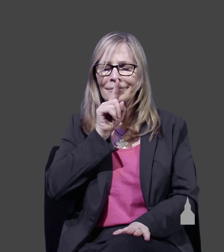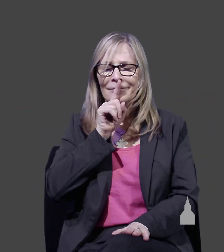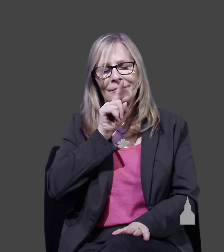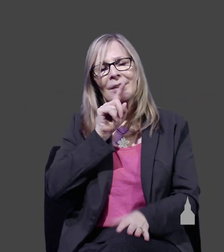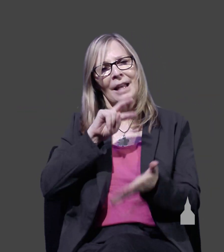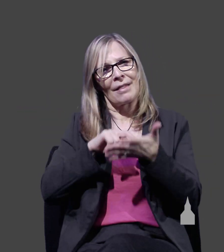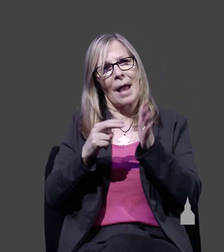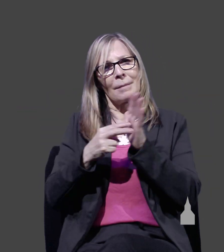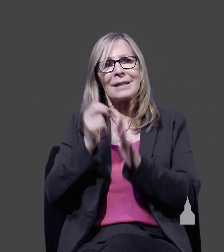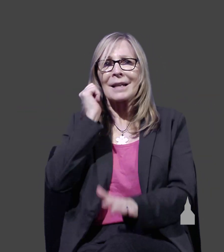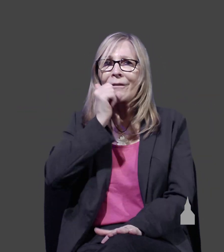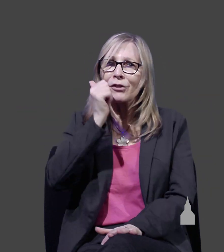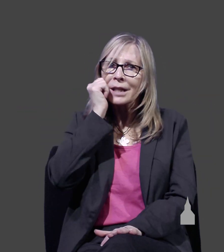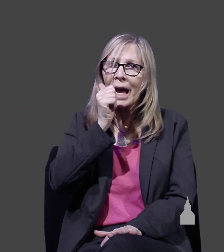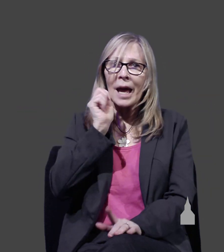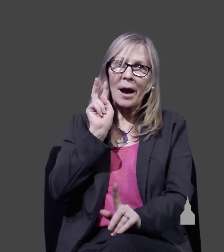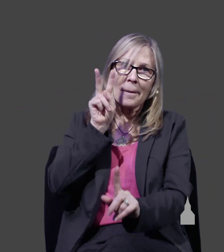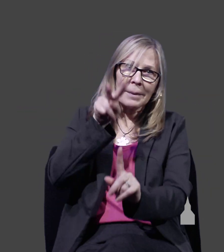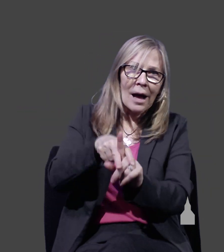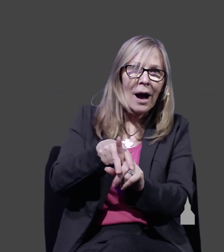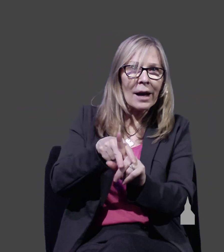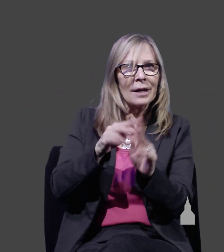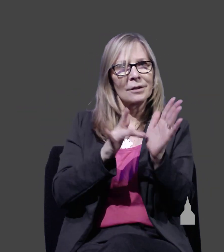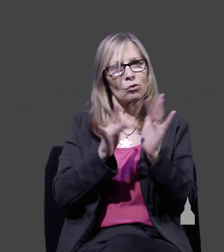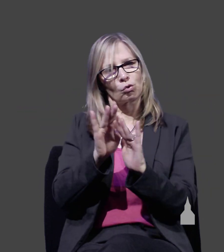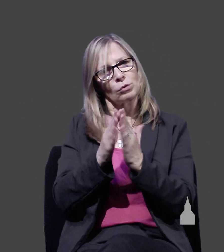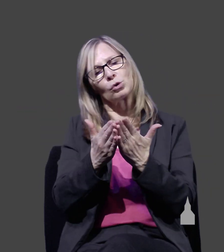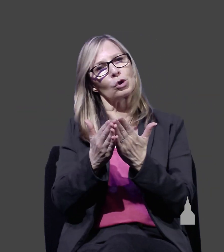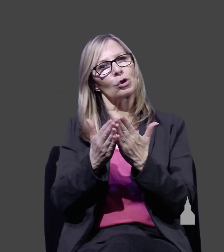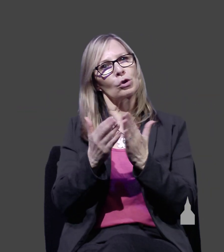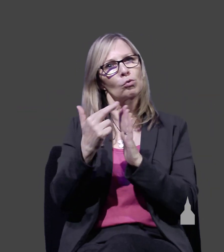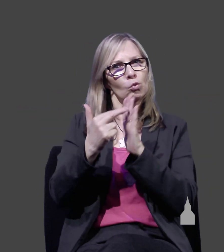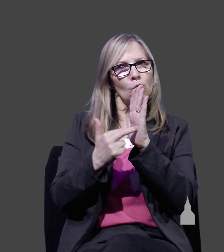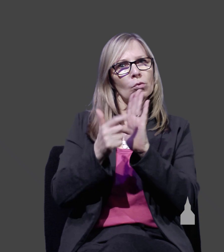on a daily basis, moment by moment.